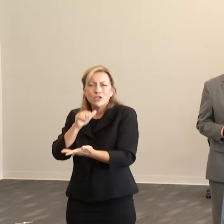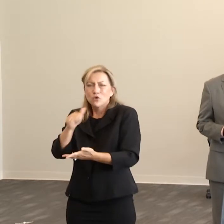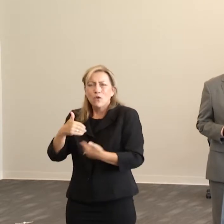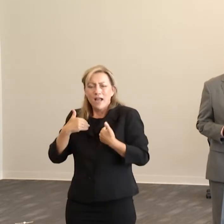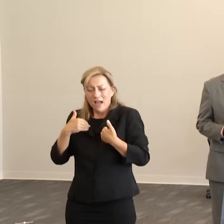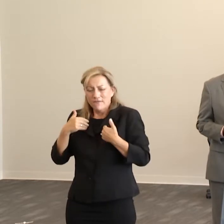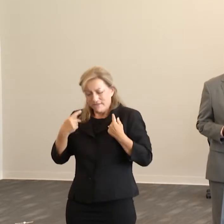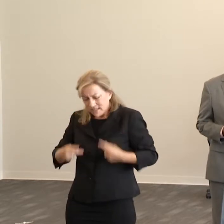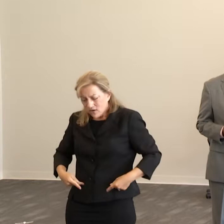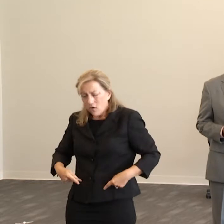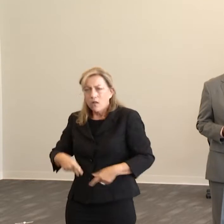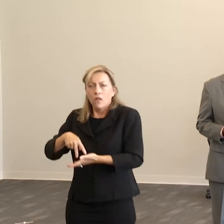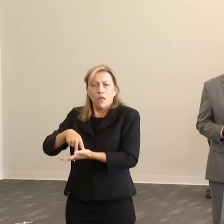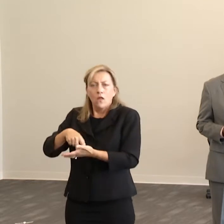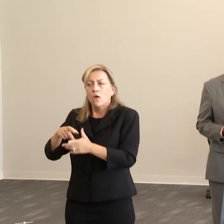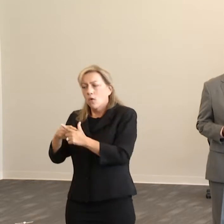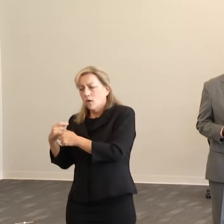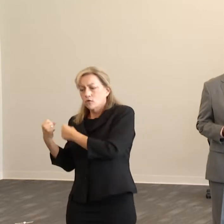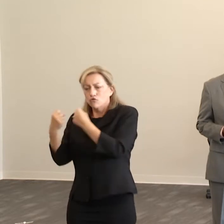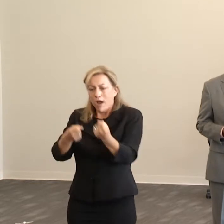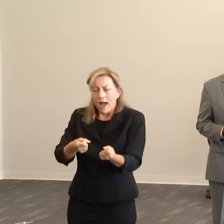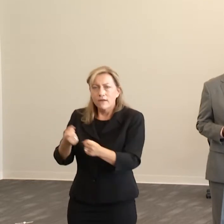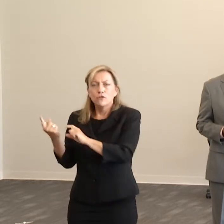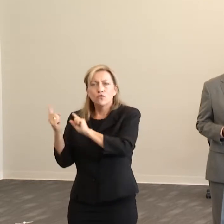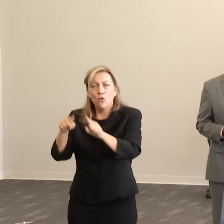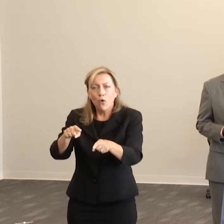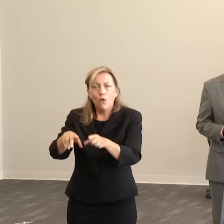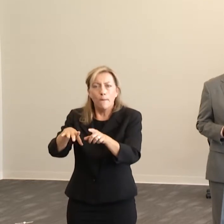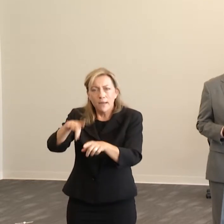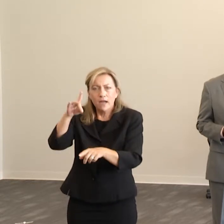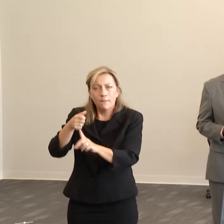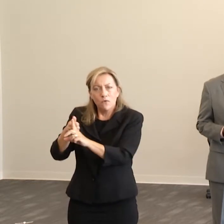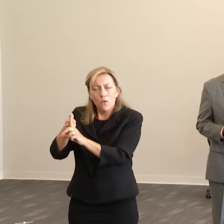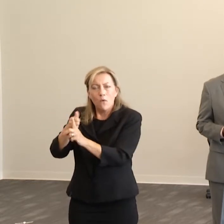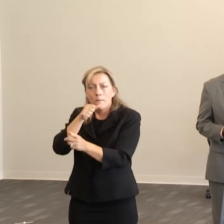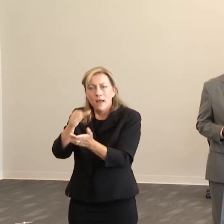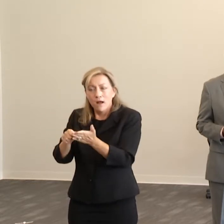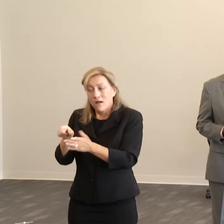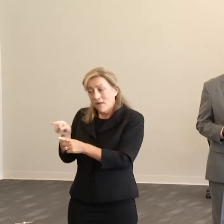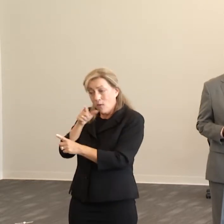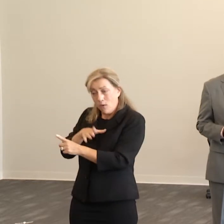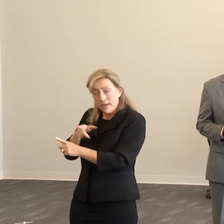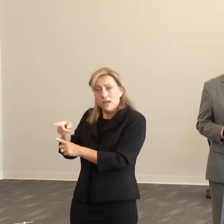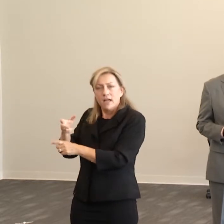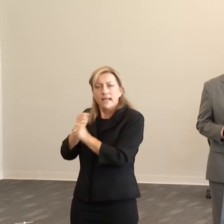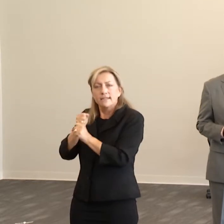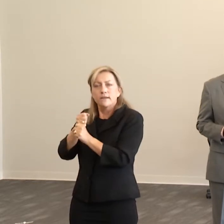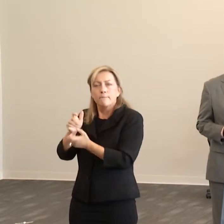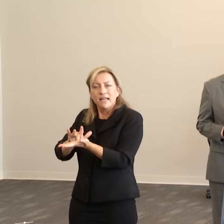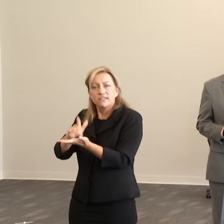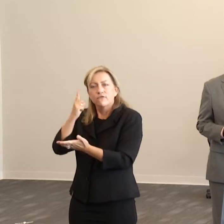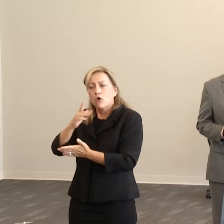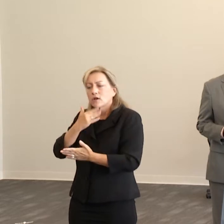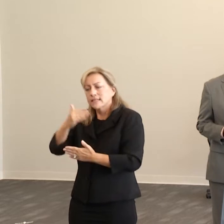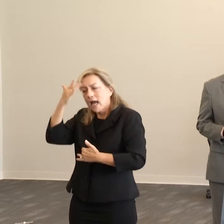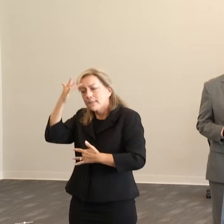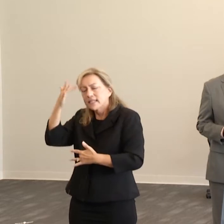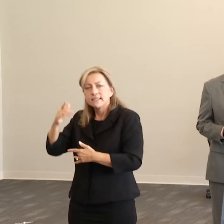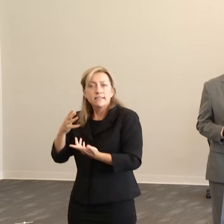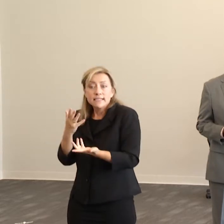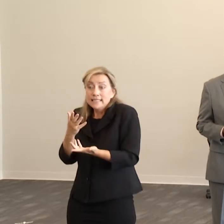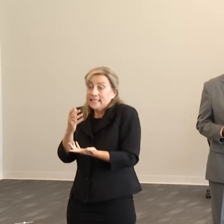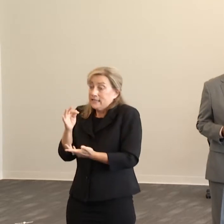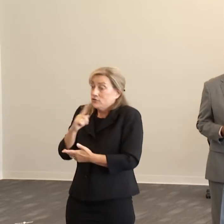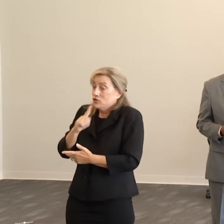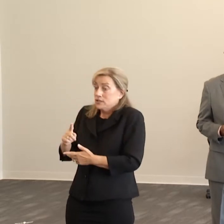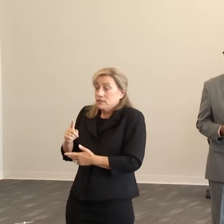the opportunity to pick up their own mail. She gets her diabetes medicine through the mail. She's worried if it's delayed what it could